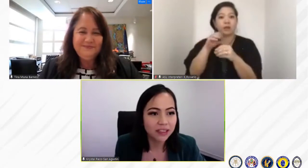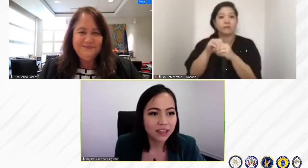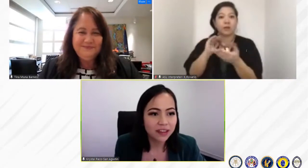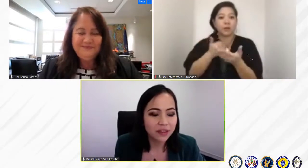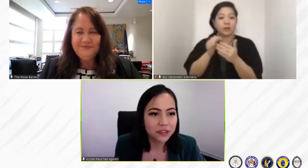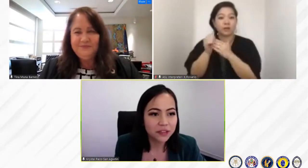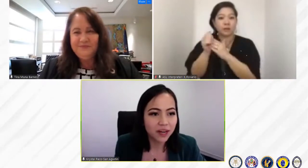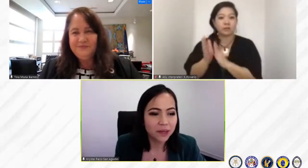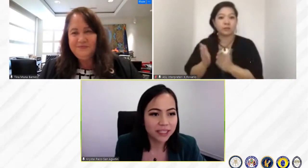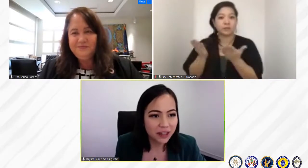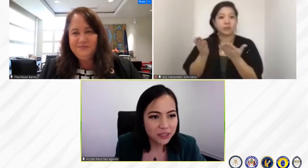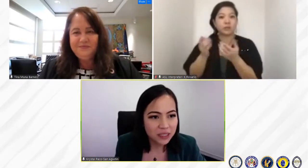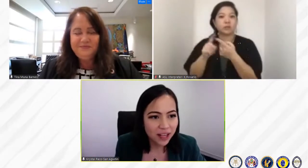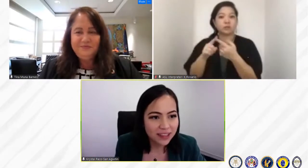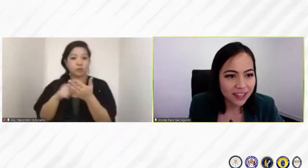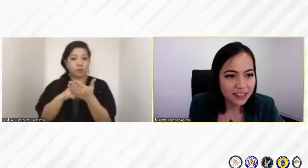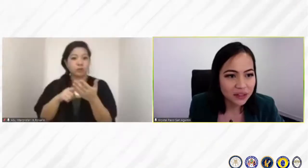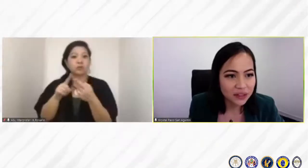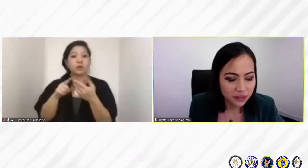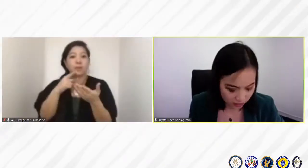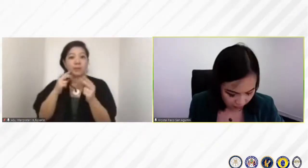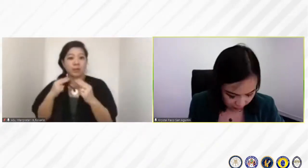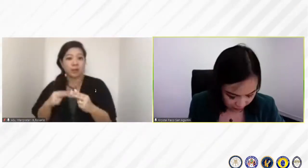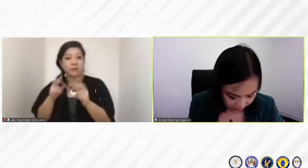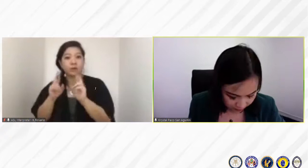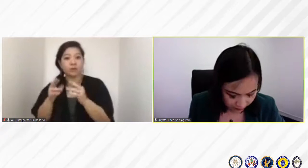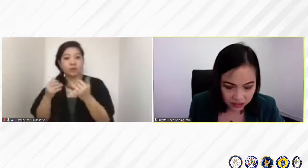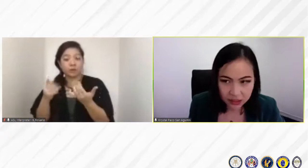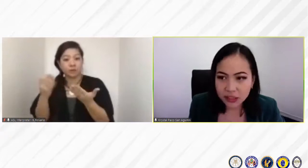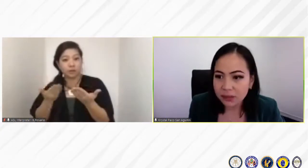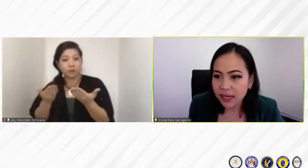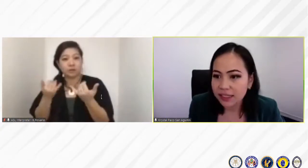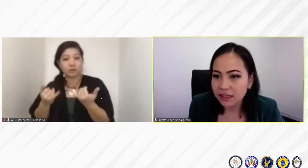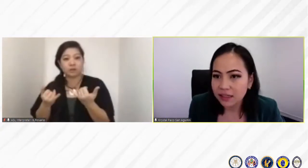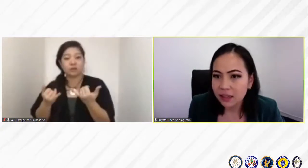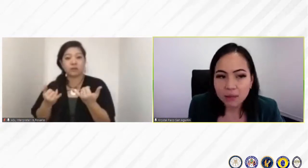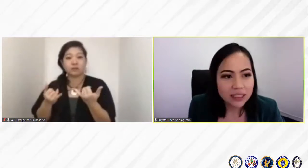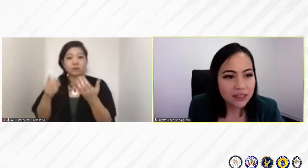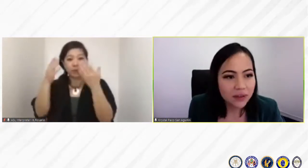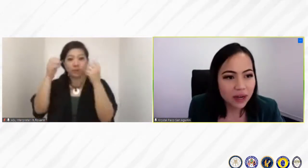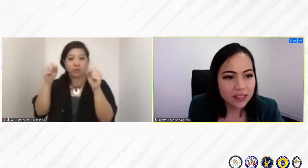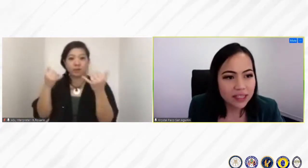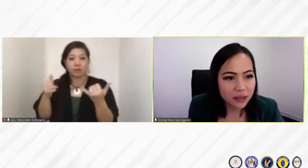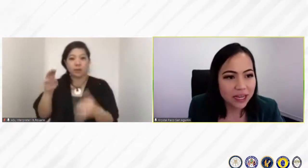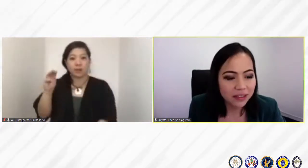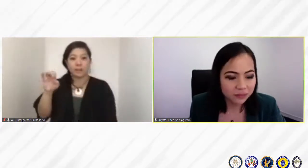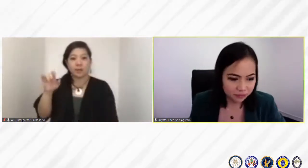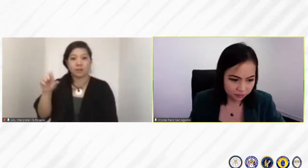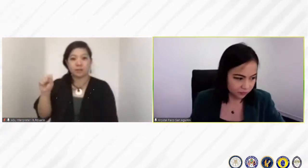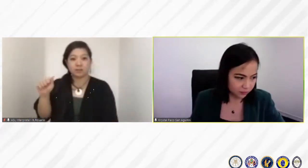here. They're crucial to our public health response. I'd like to introduce MCOG President Melissa Savares, Dededo